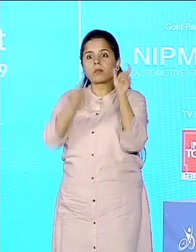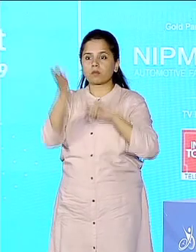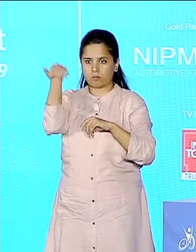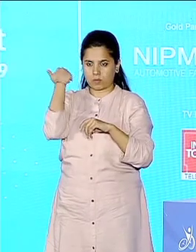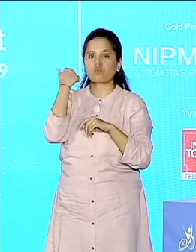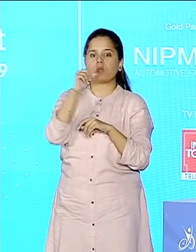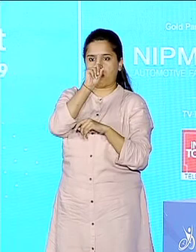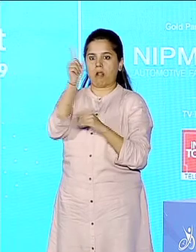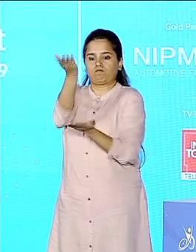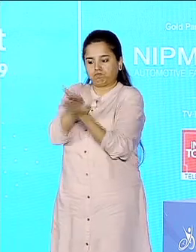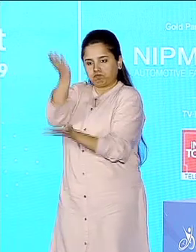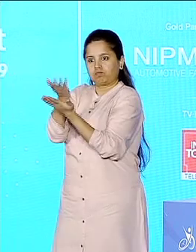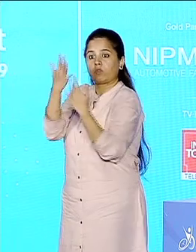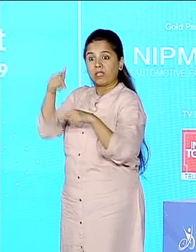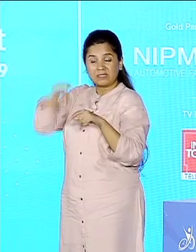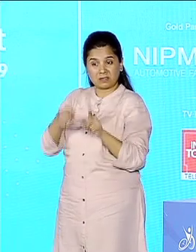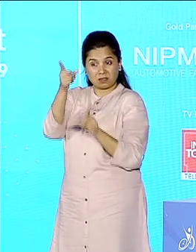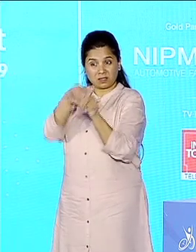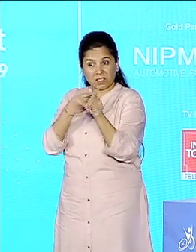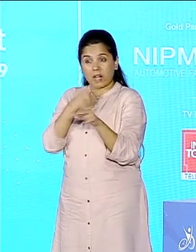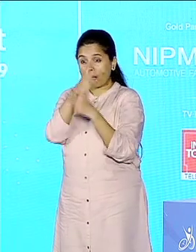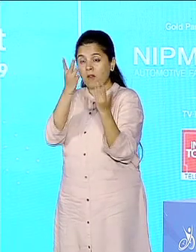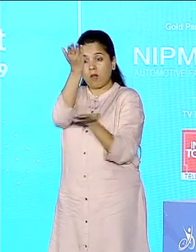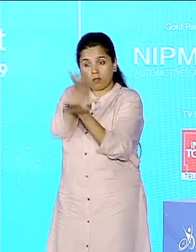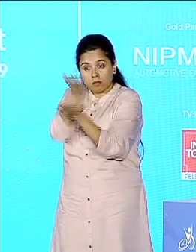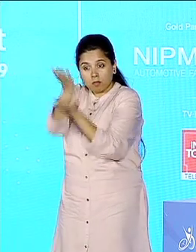applications. This year, we